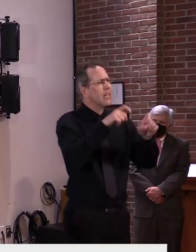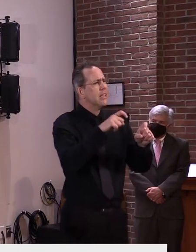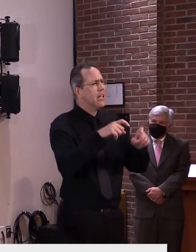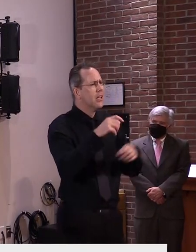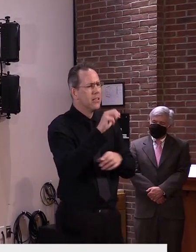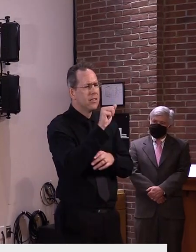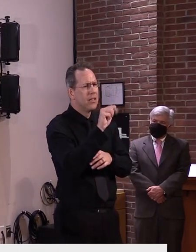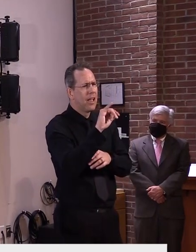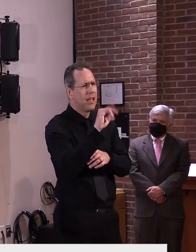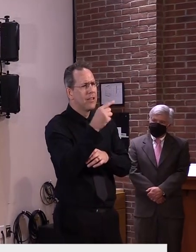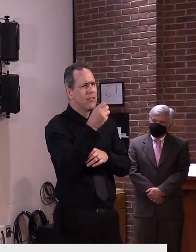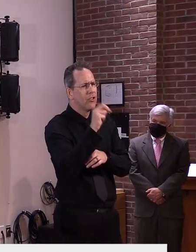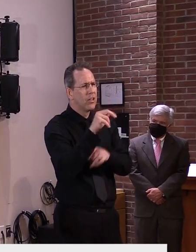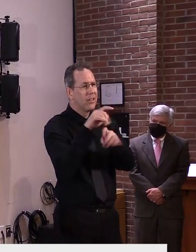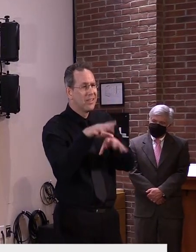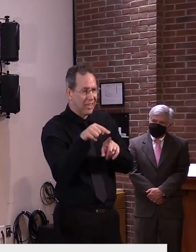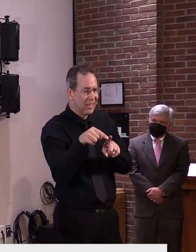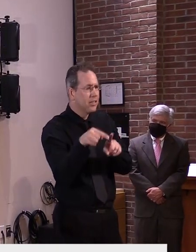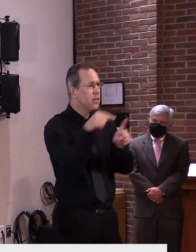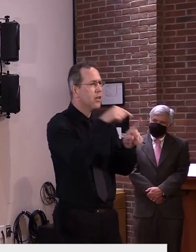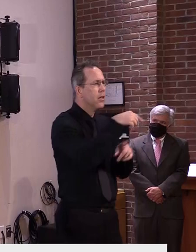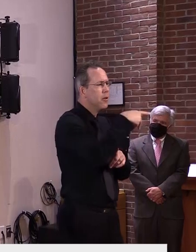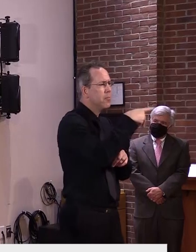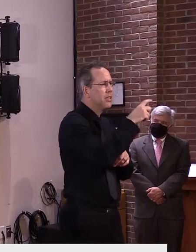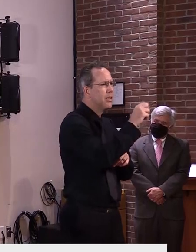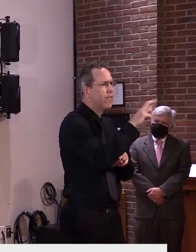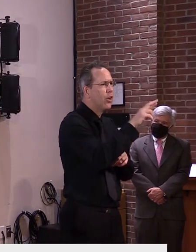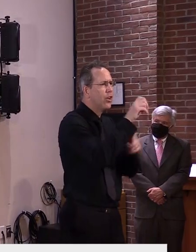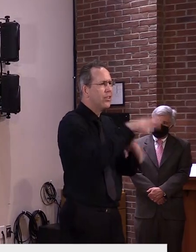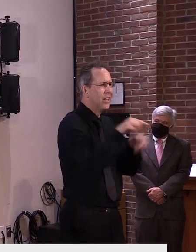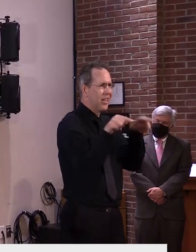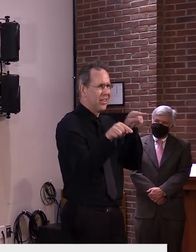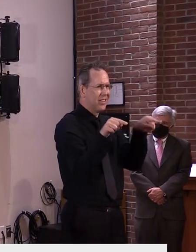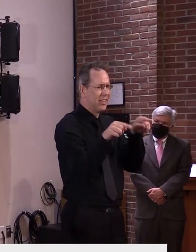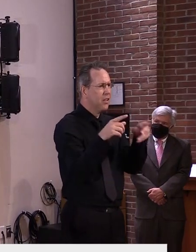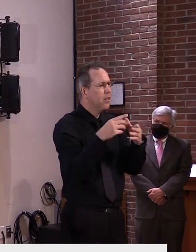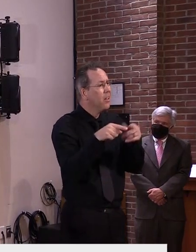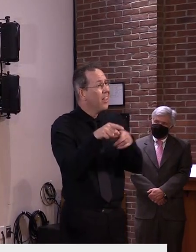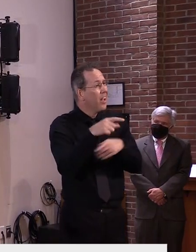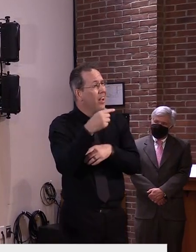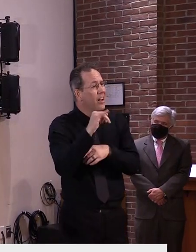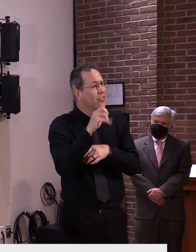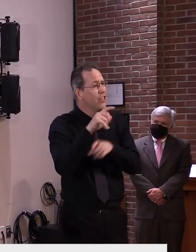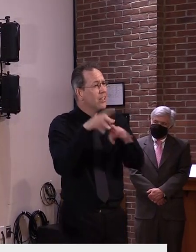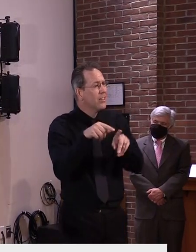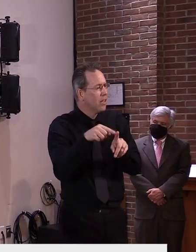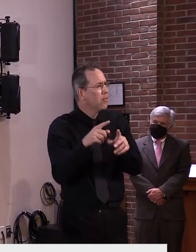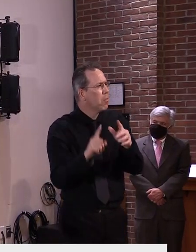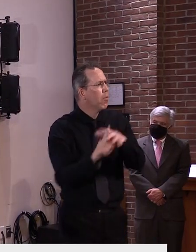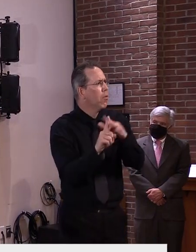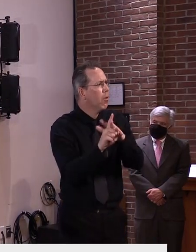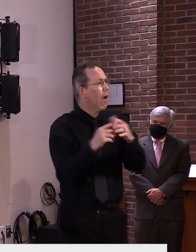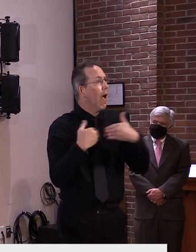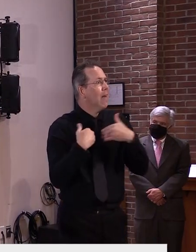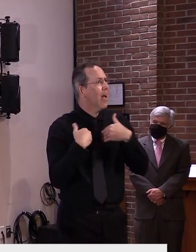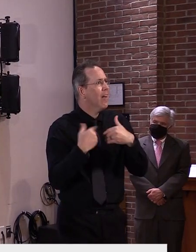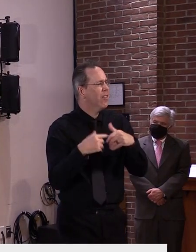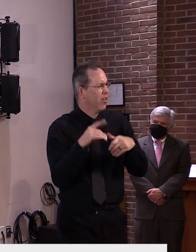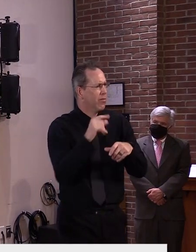Thanks, Kat. So you're absolutely right. We worry about false